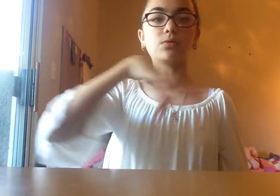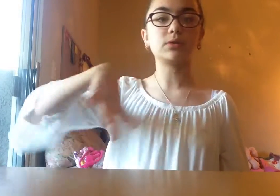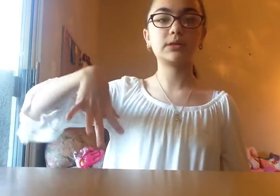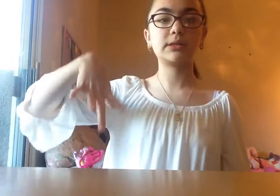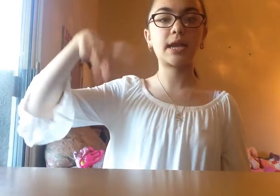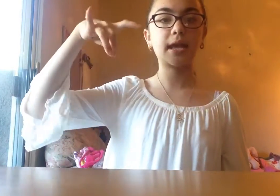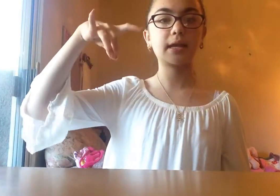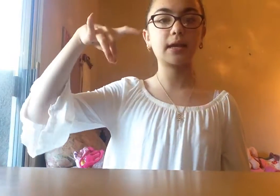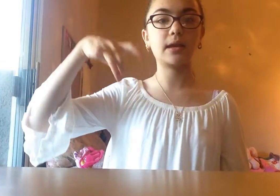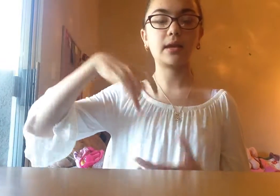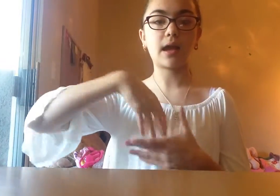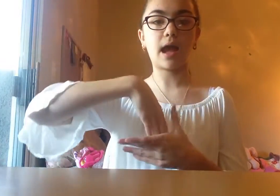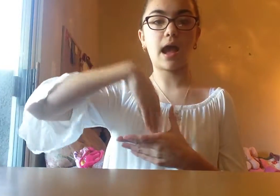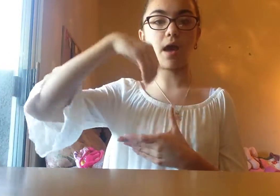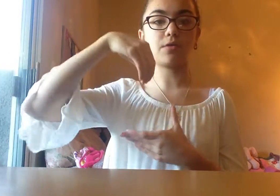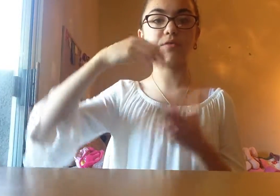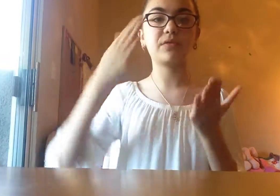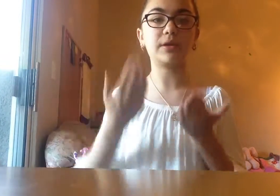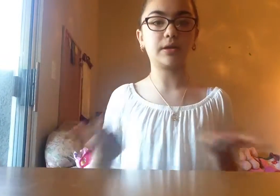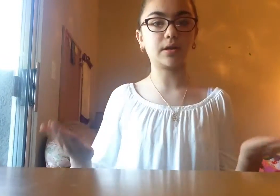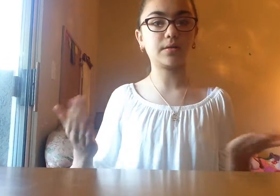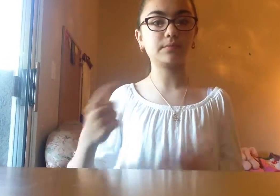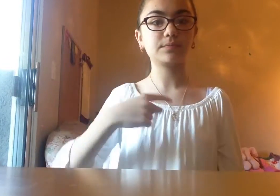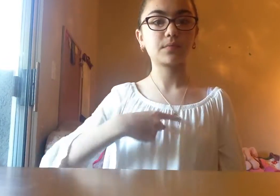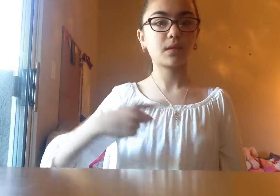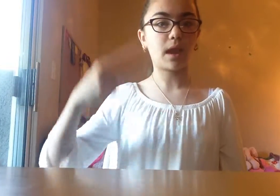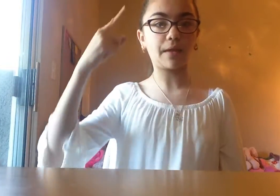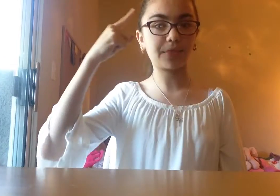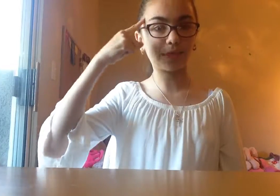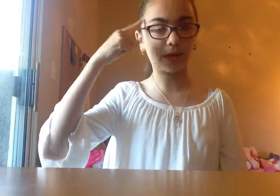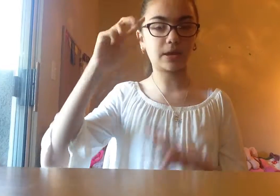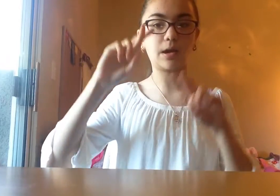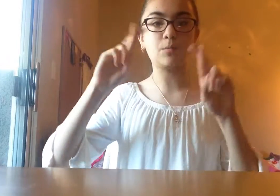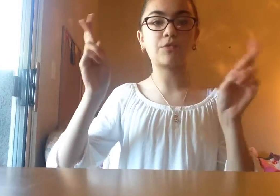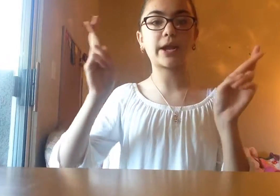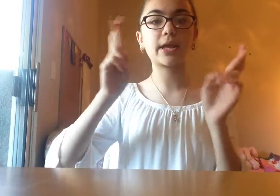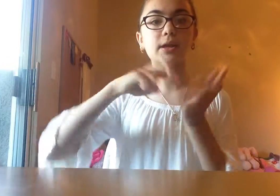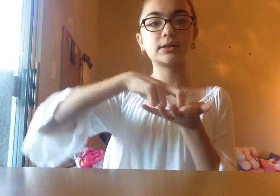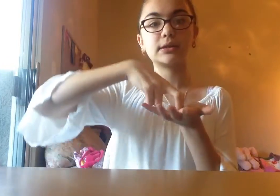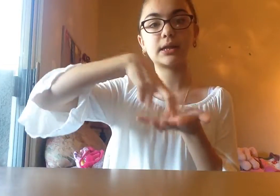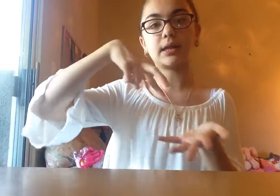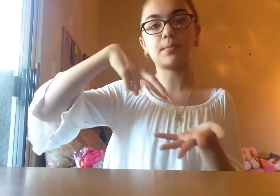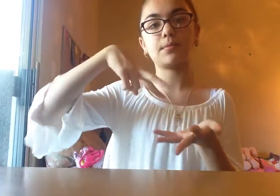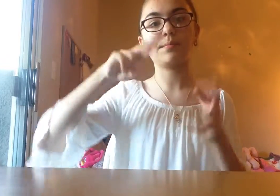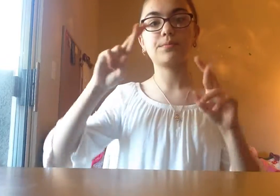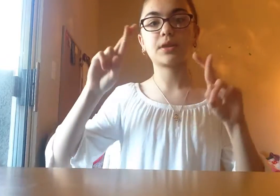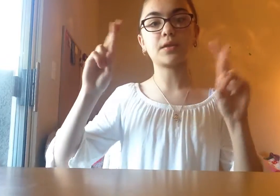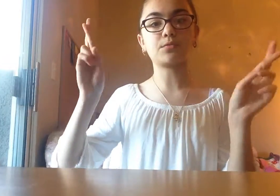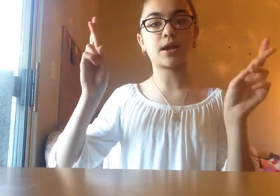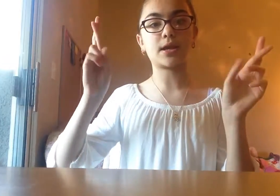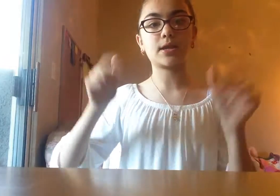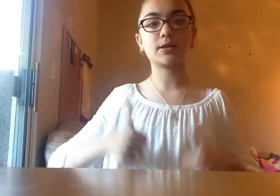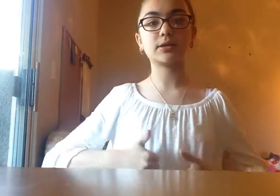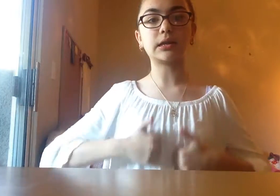We'll take it out of here. I think I'm ready to leap. I'm ready to